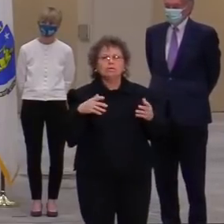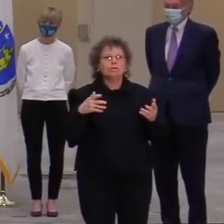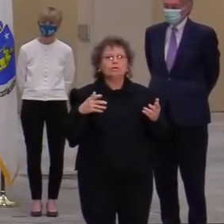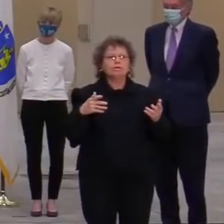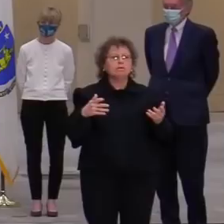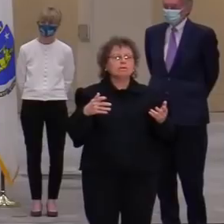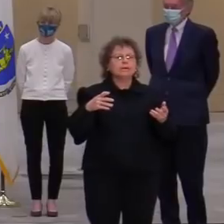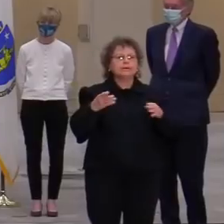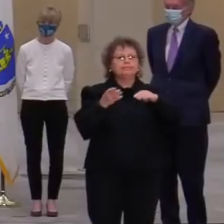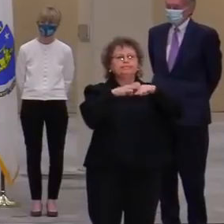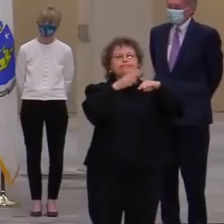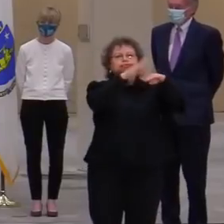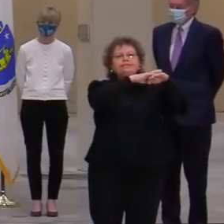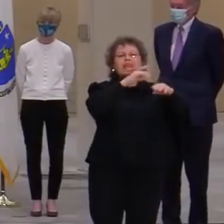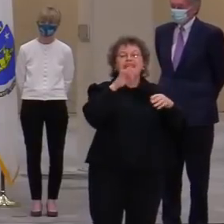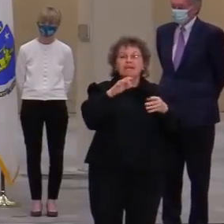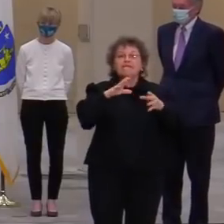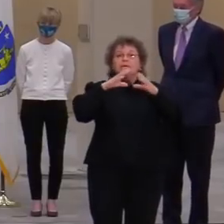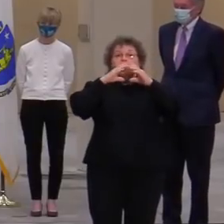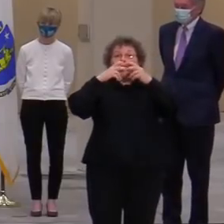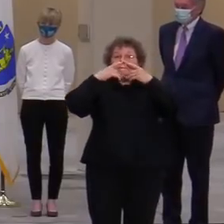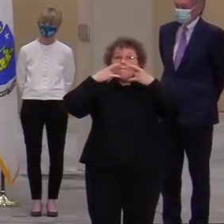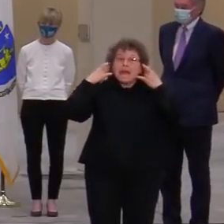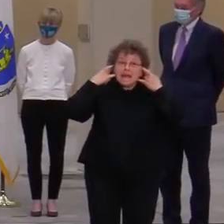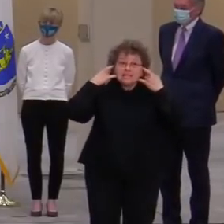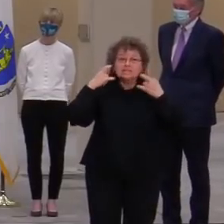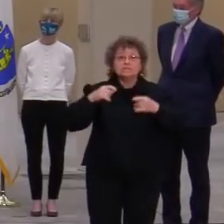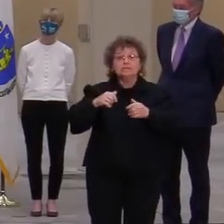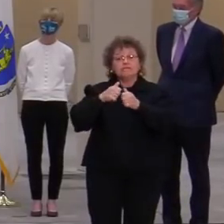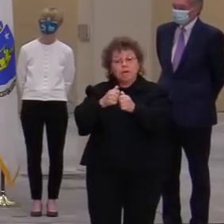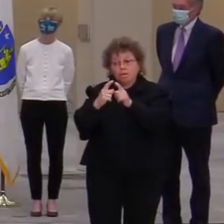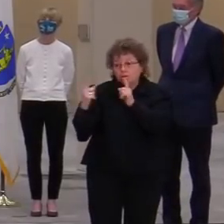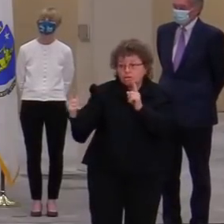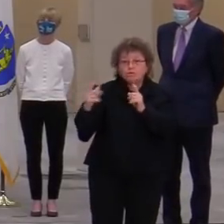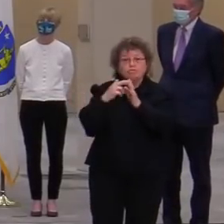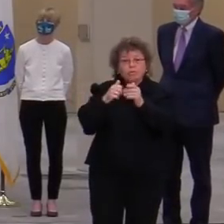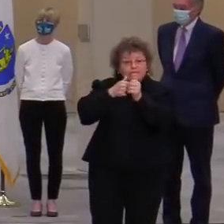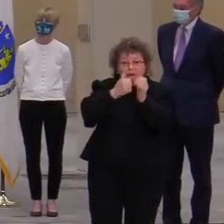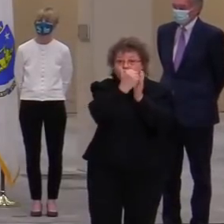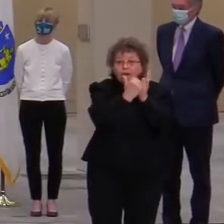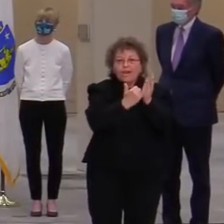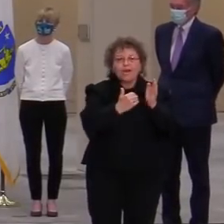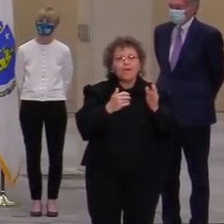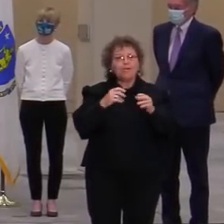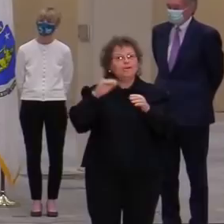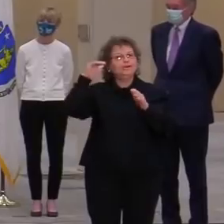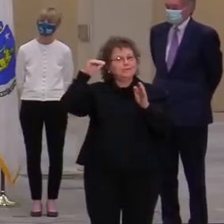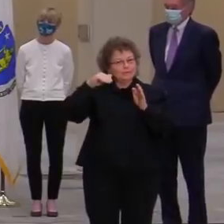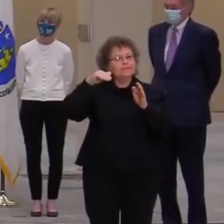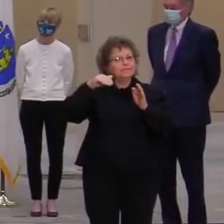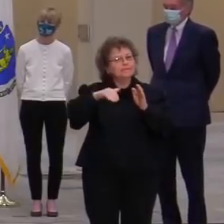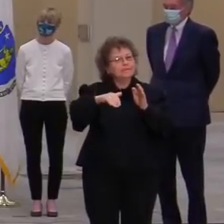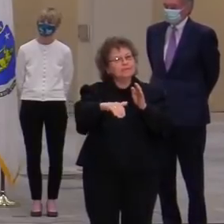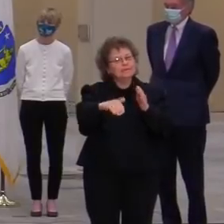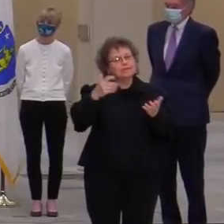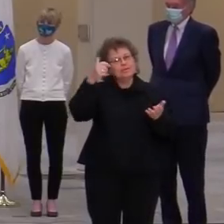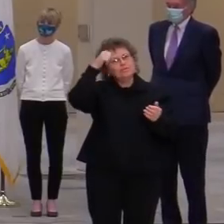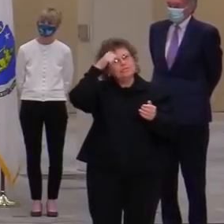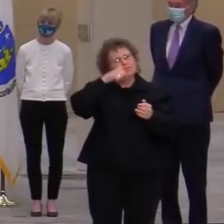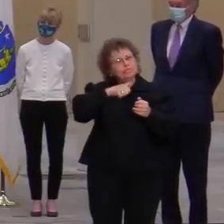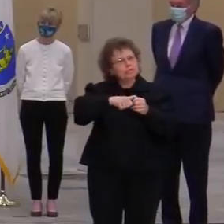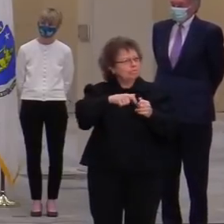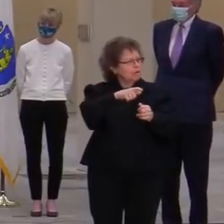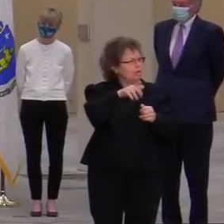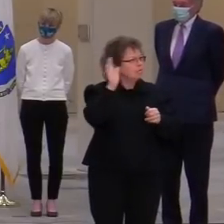by the rules. It's exactly when you're not doing any of those things. All those informal gatherings. Remember, the single biggest spike